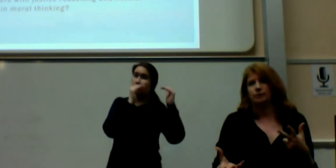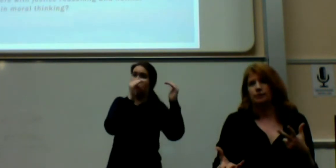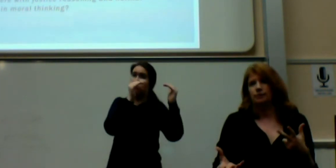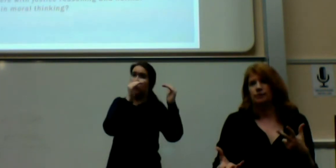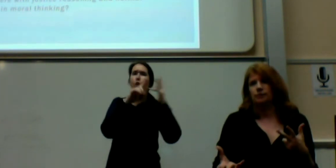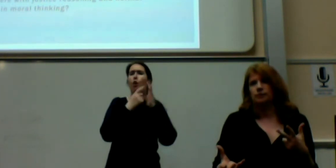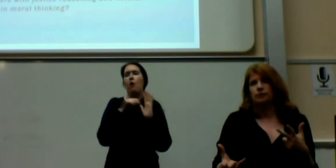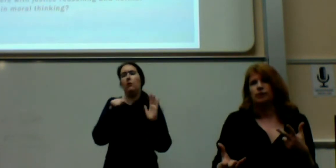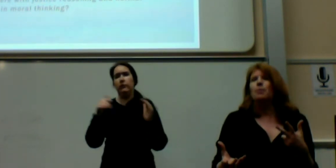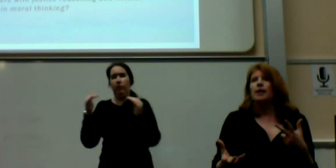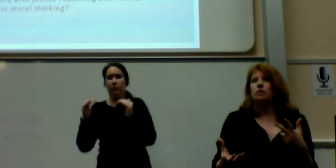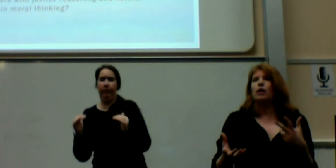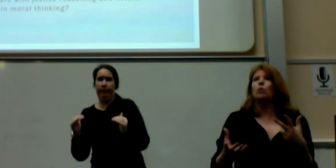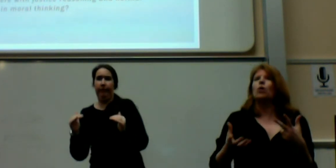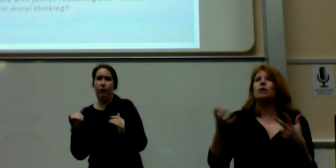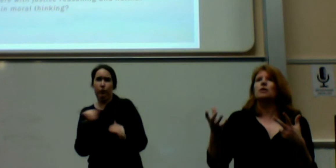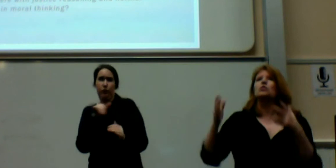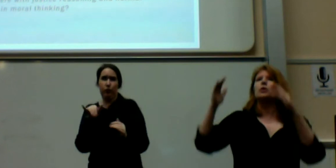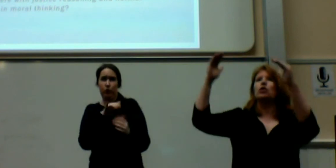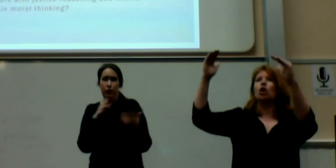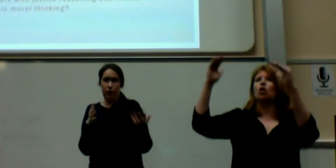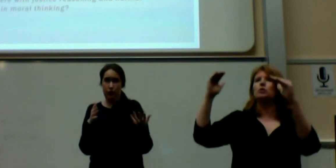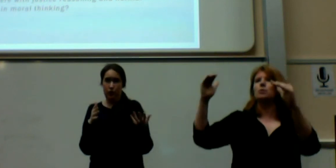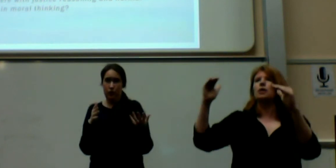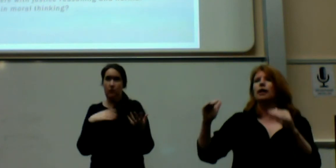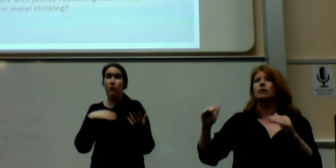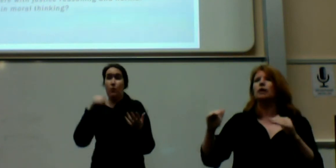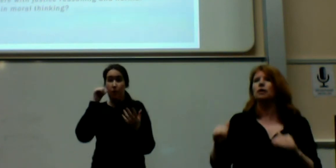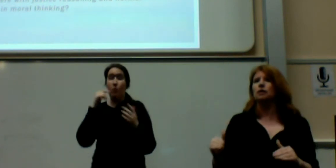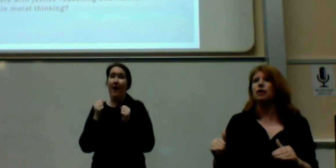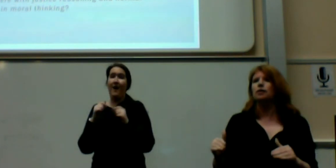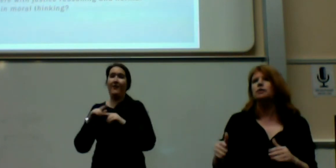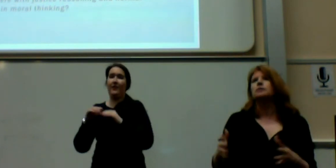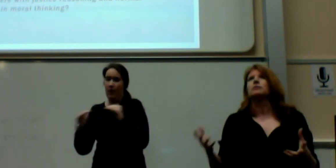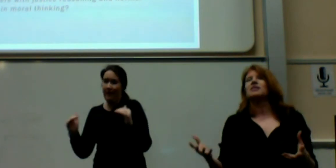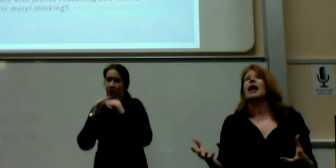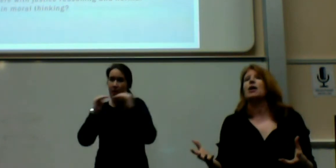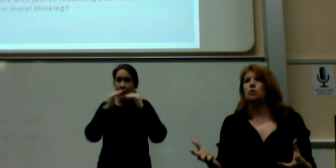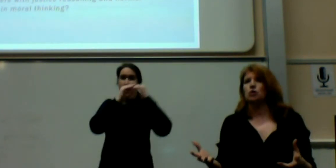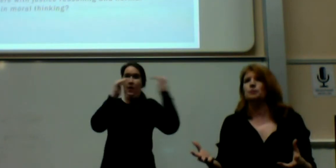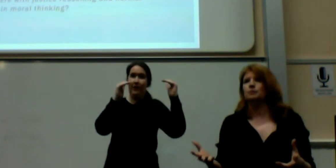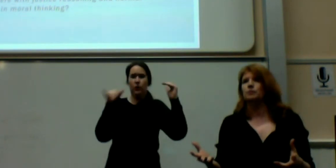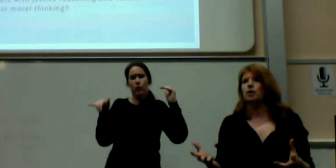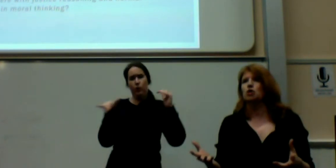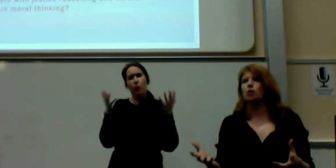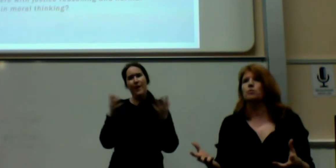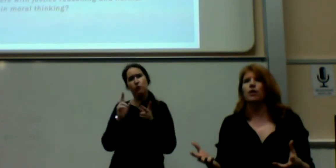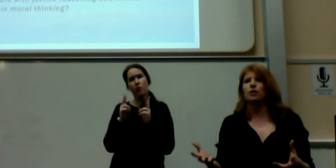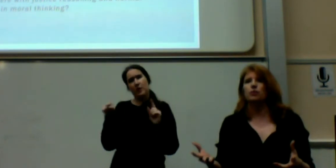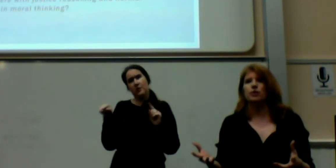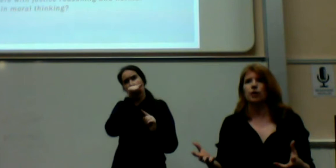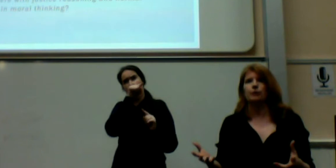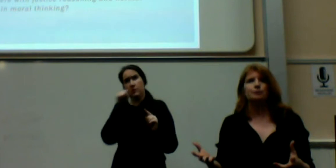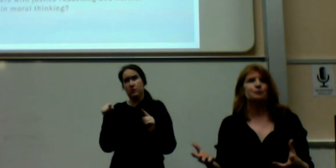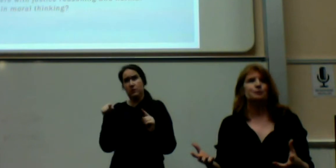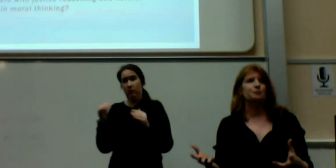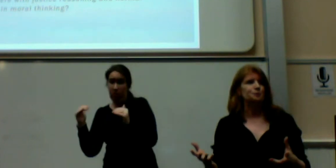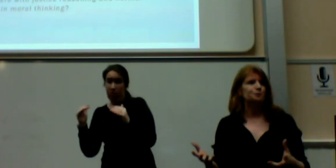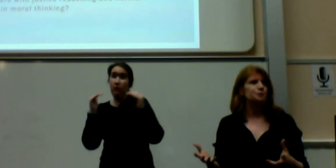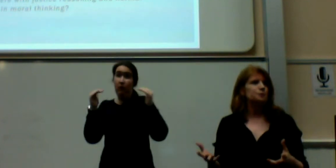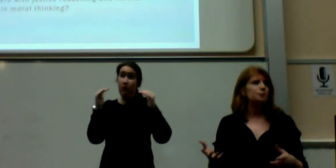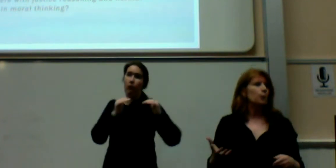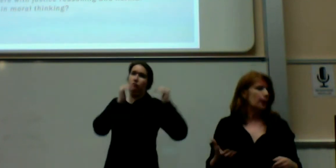be based on what it is we know to be hierarchically sound in terms of ethical reasoning?